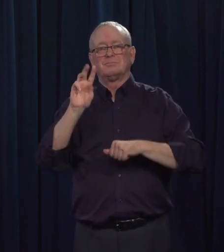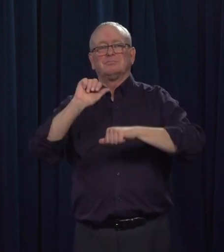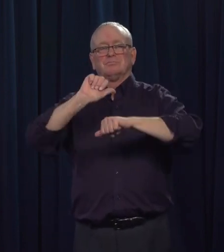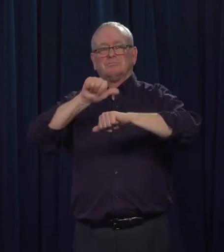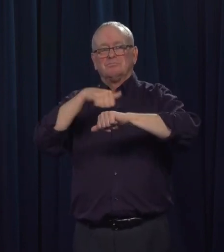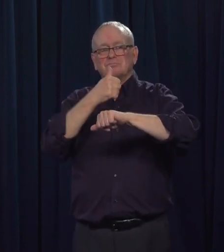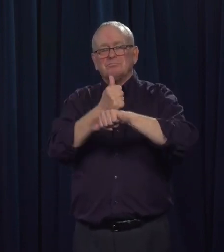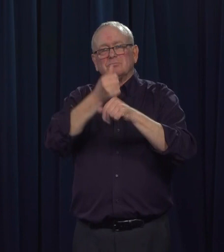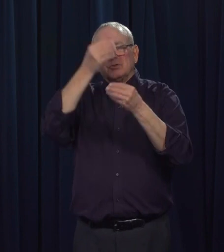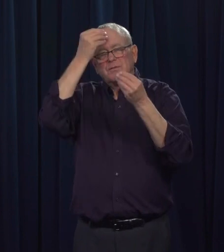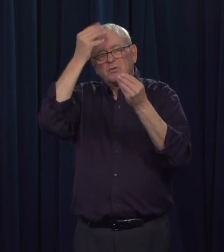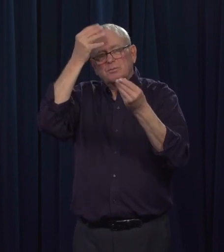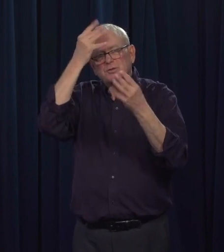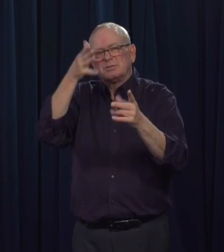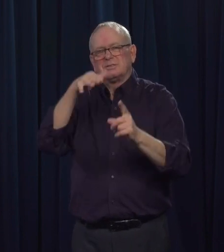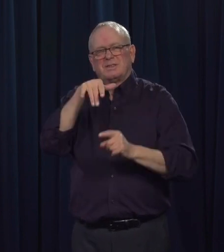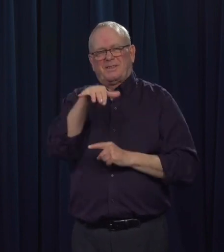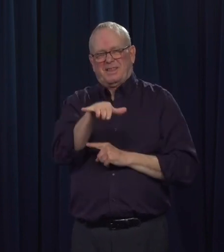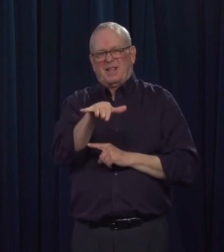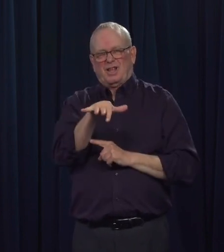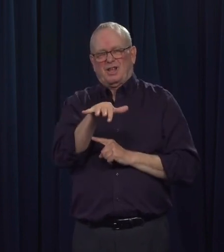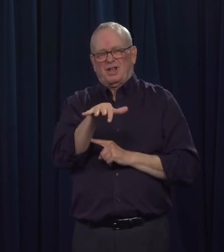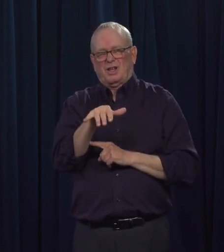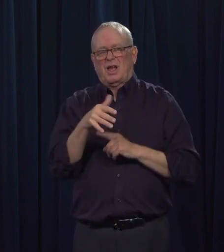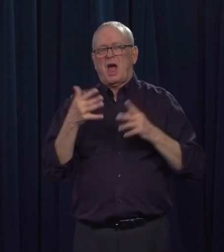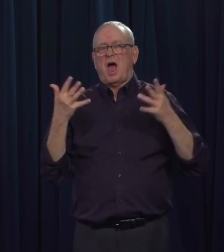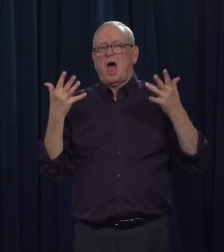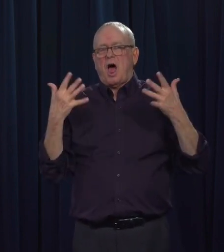as bars, nightclubs, to close down